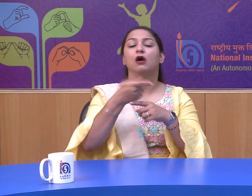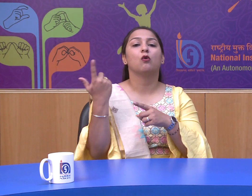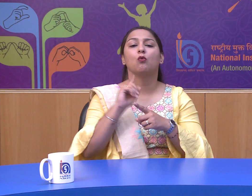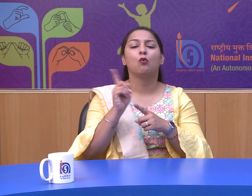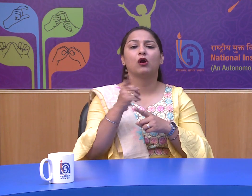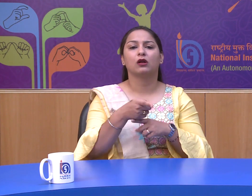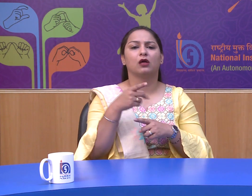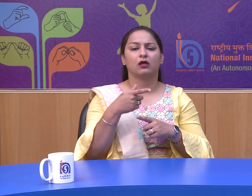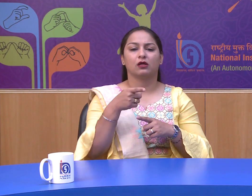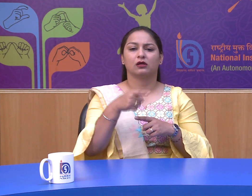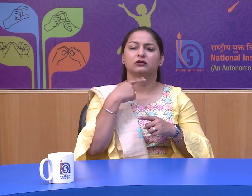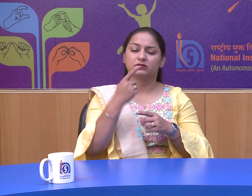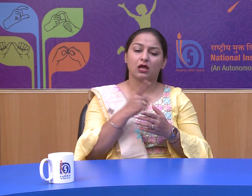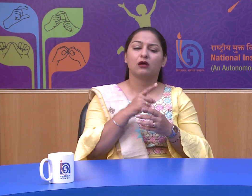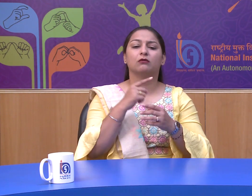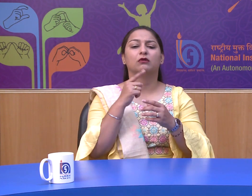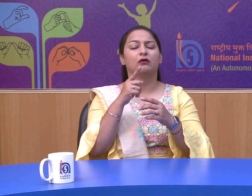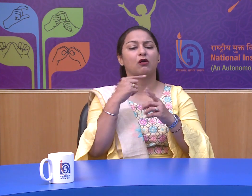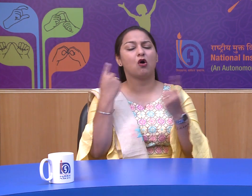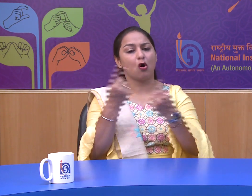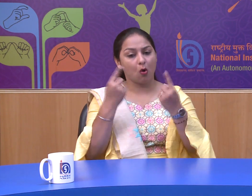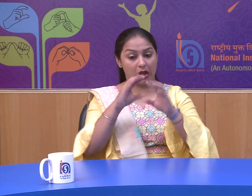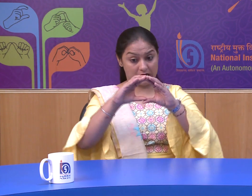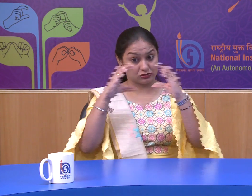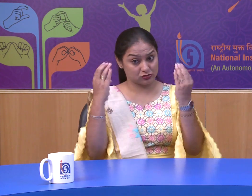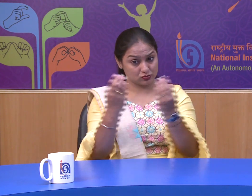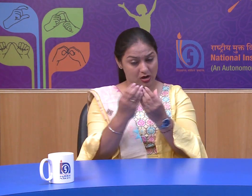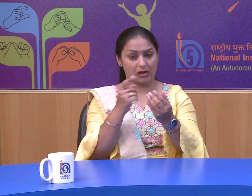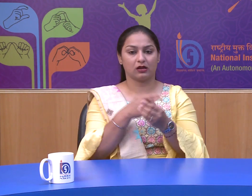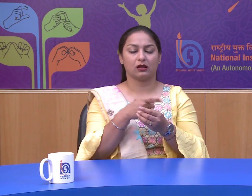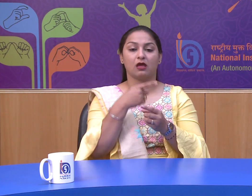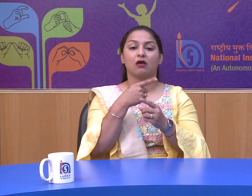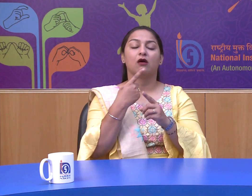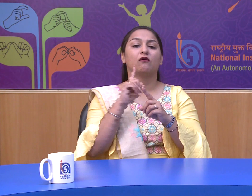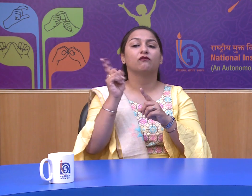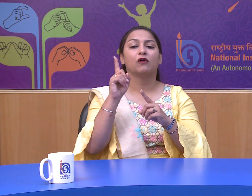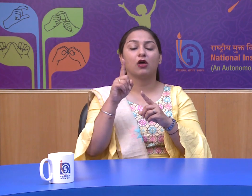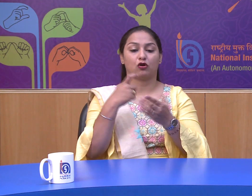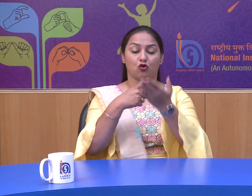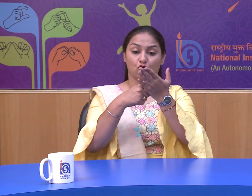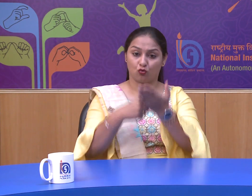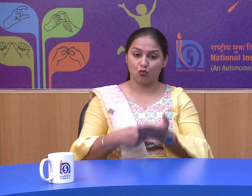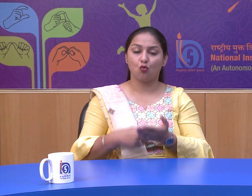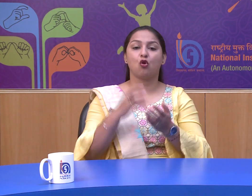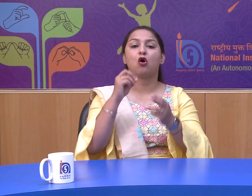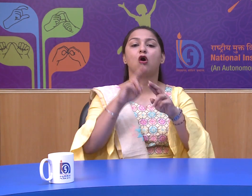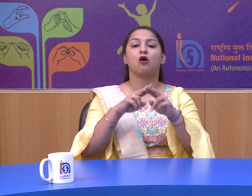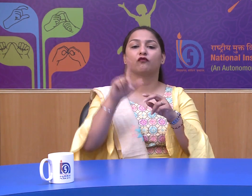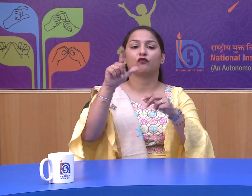was trying to make a society where rule of law would be